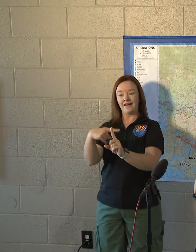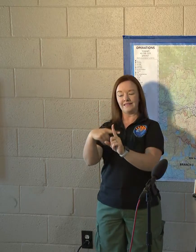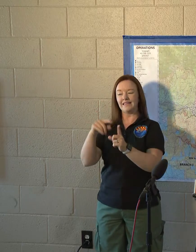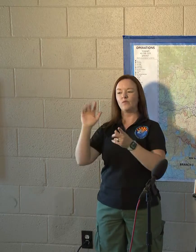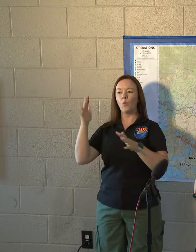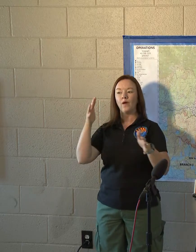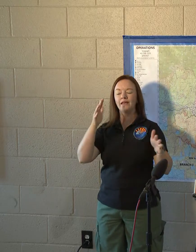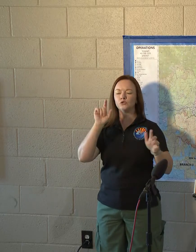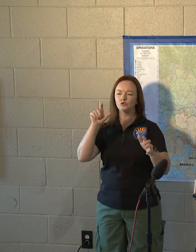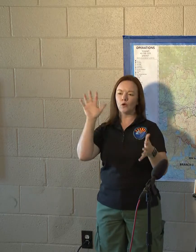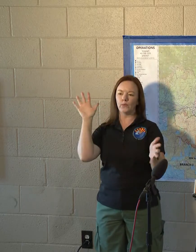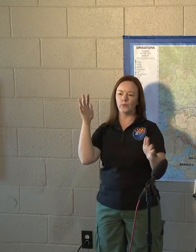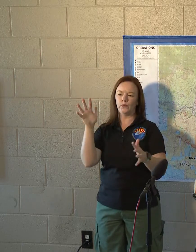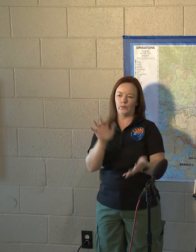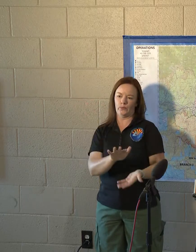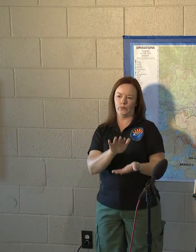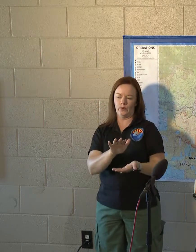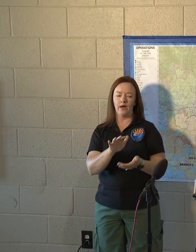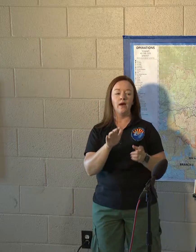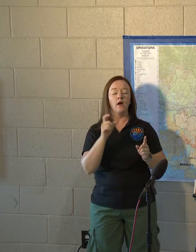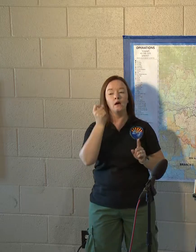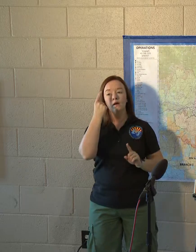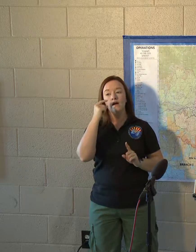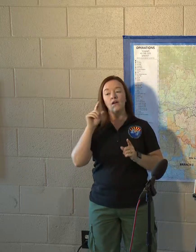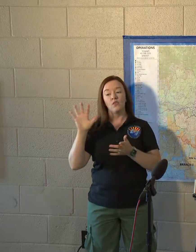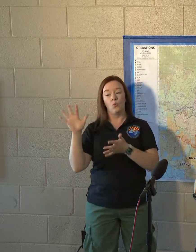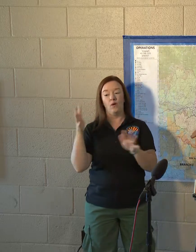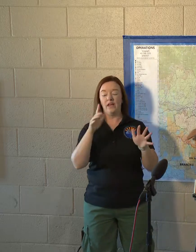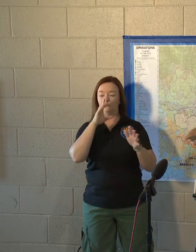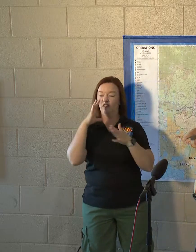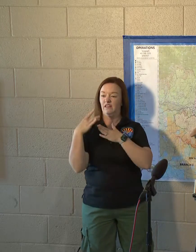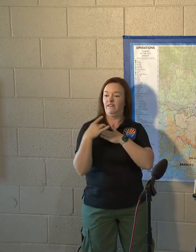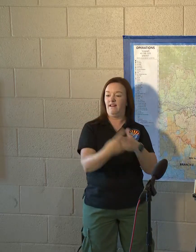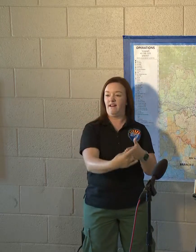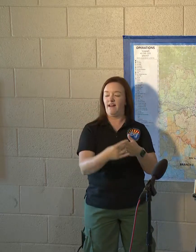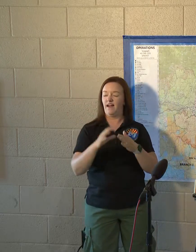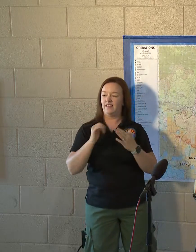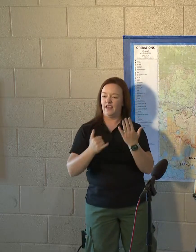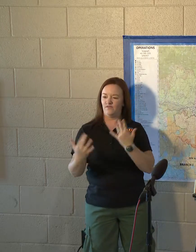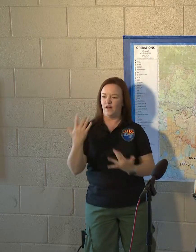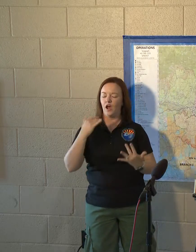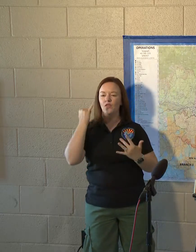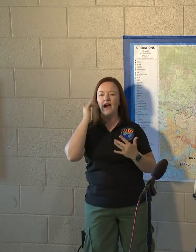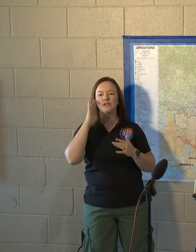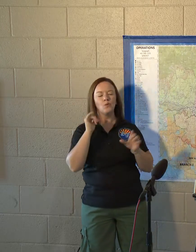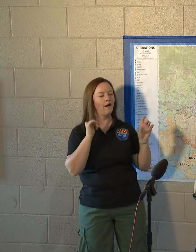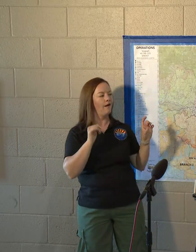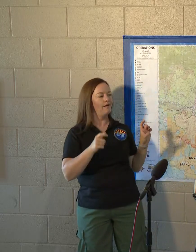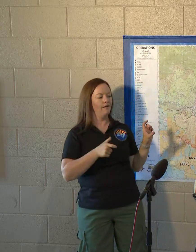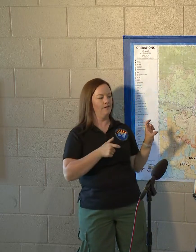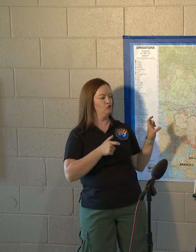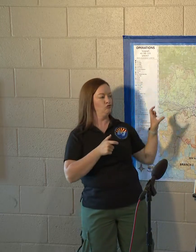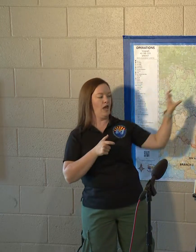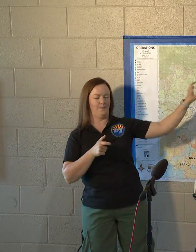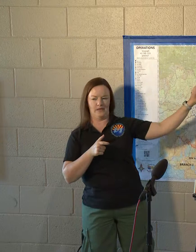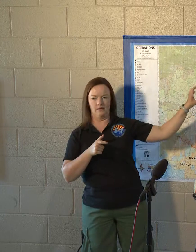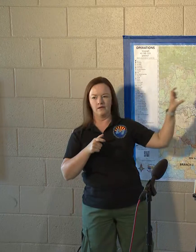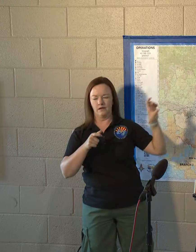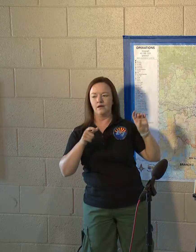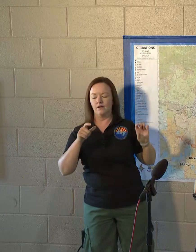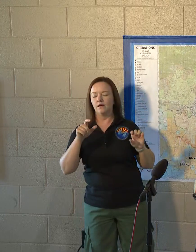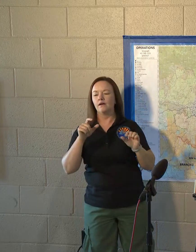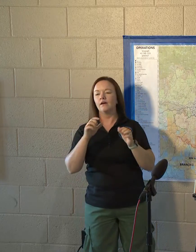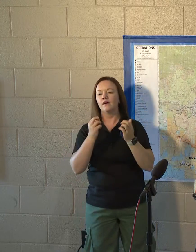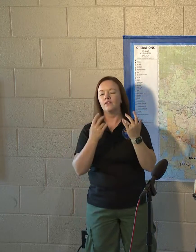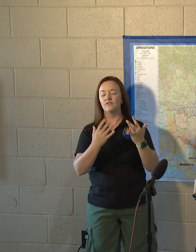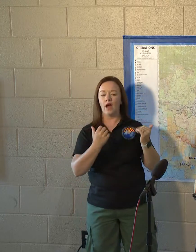winds will be a little less. And this is a wind-driven fire, which is one reason why it tracks like that. The original growth of the fire